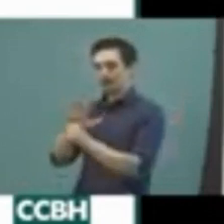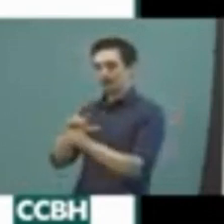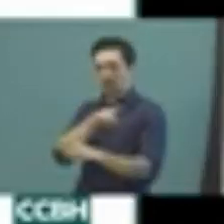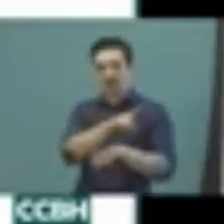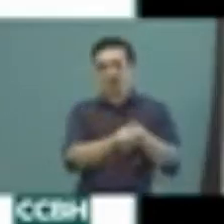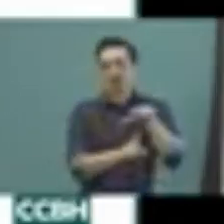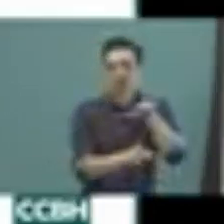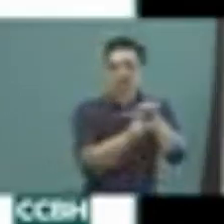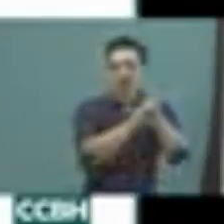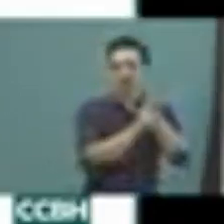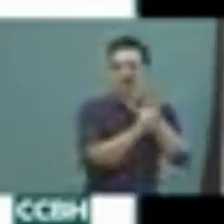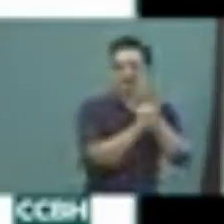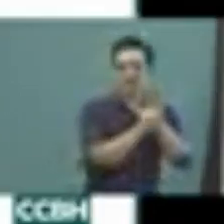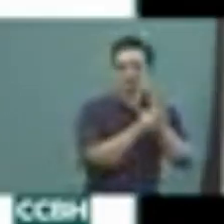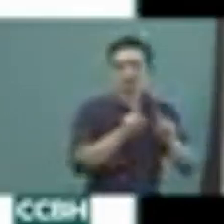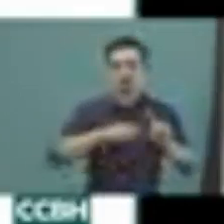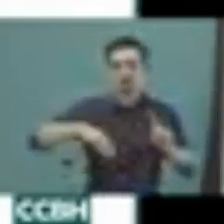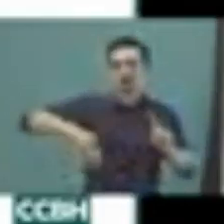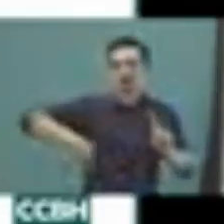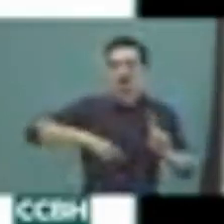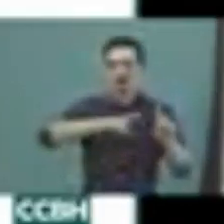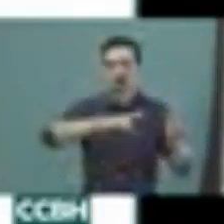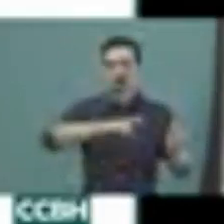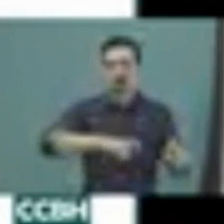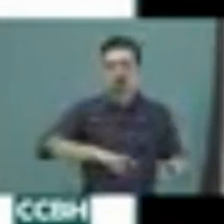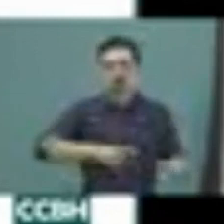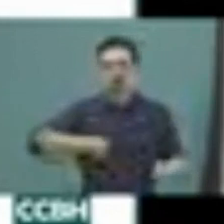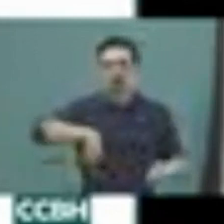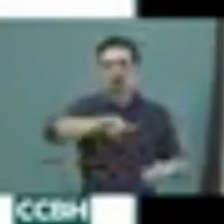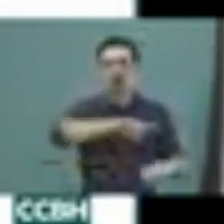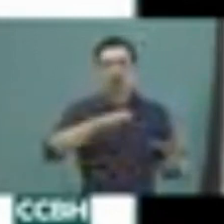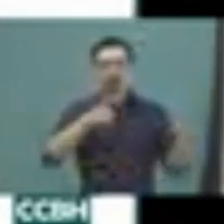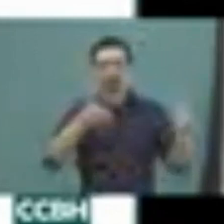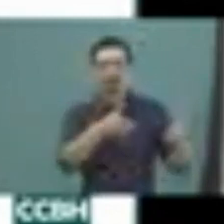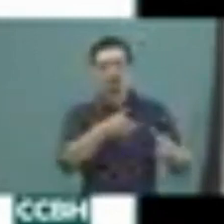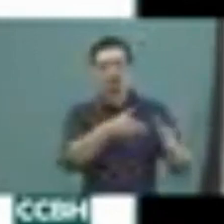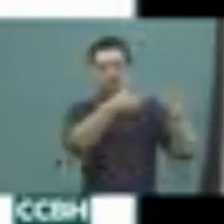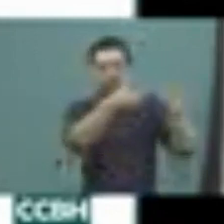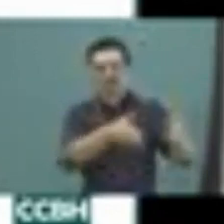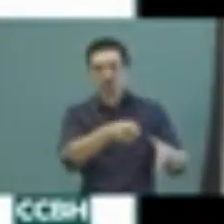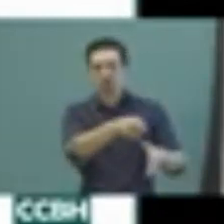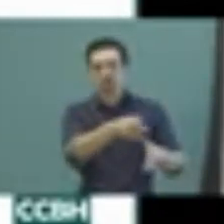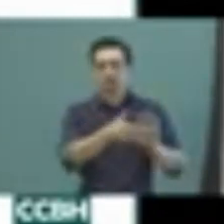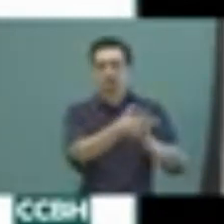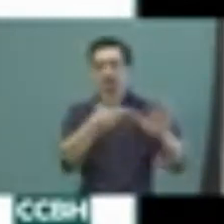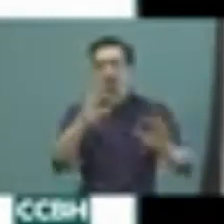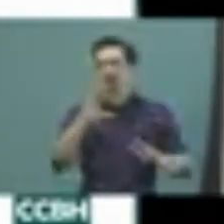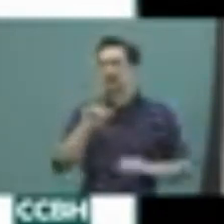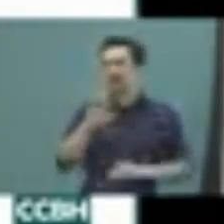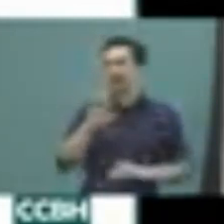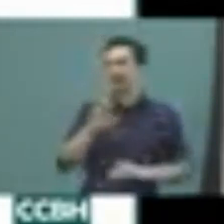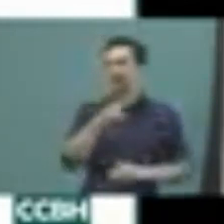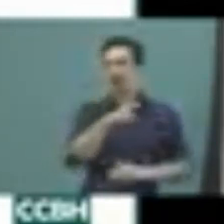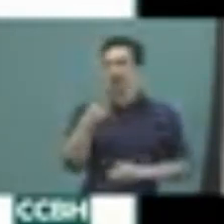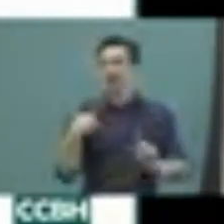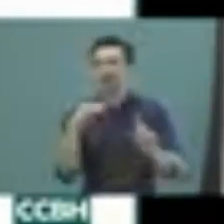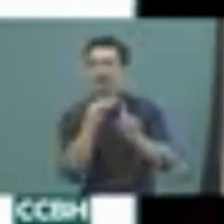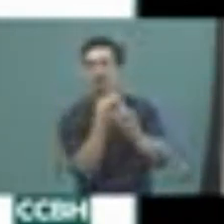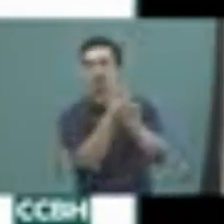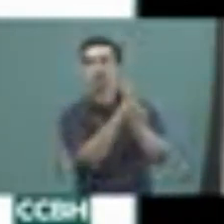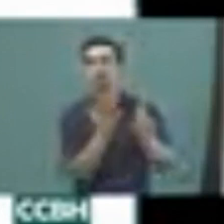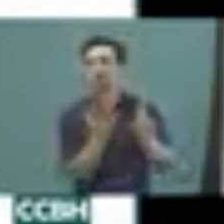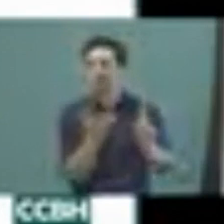have not yet been able to be tested. So we're treating those individuals as cases based on their exposure and their